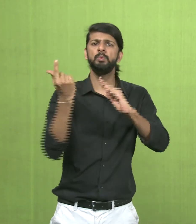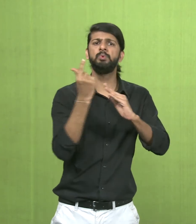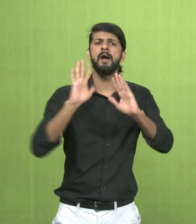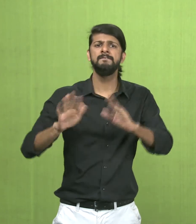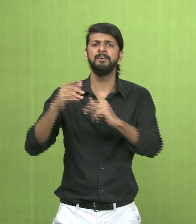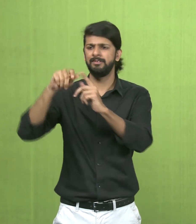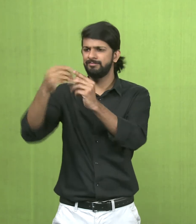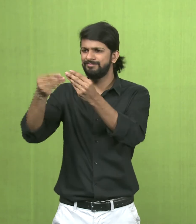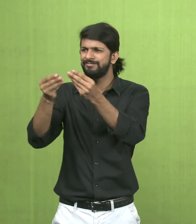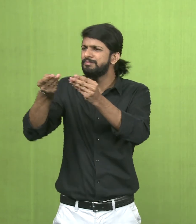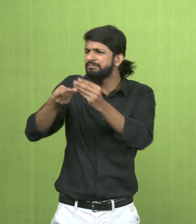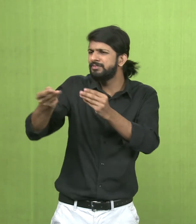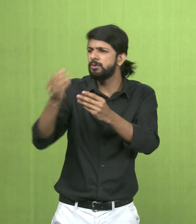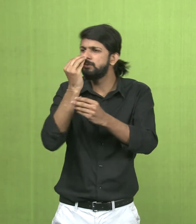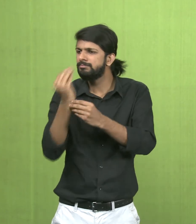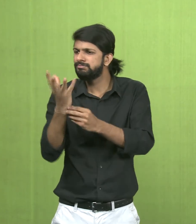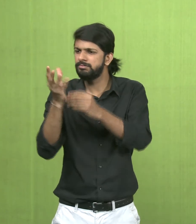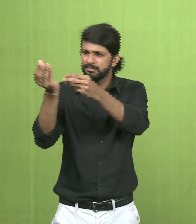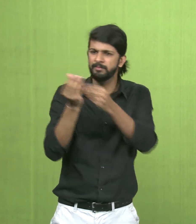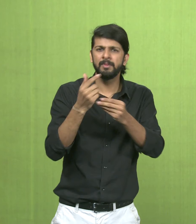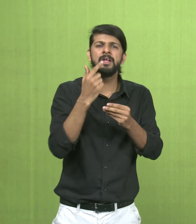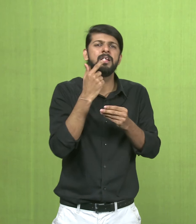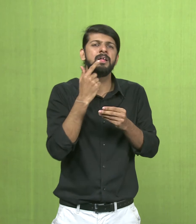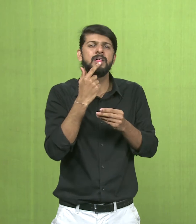flower petals and leaves,